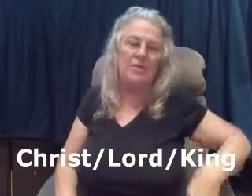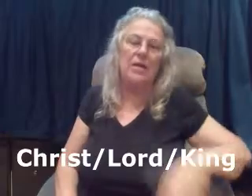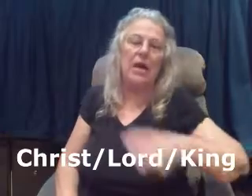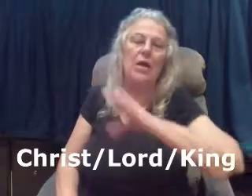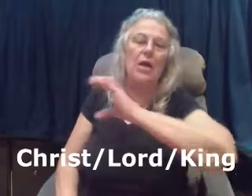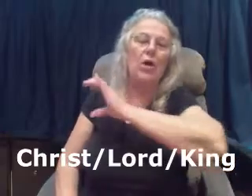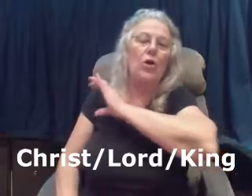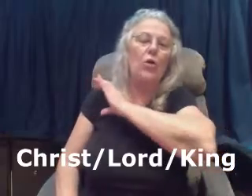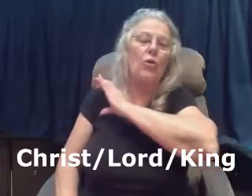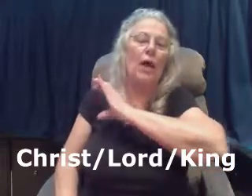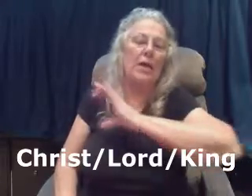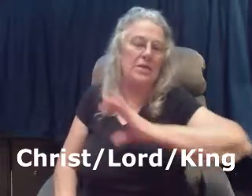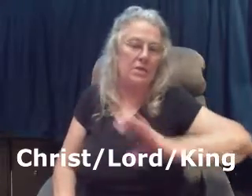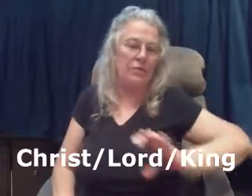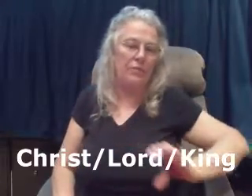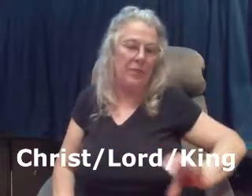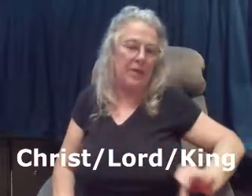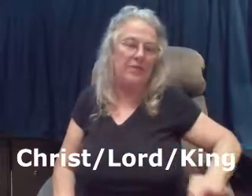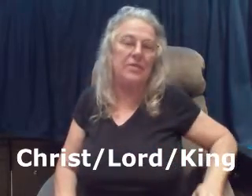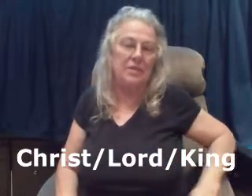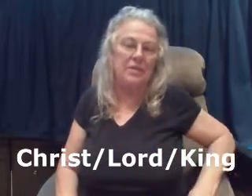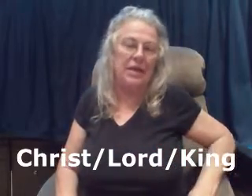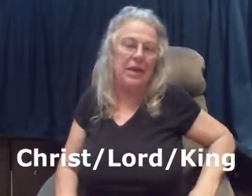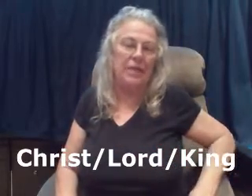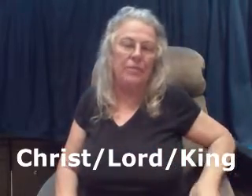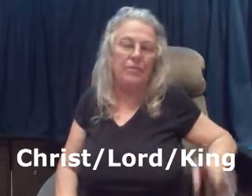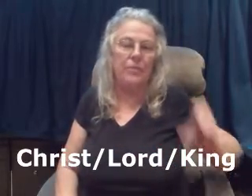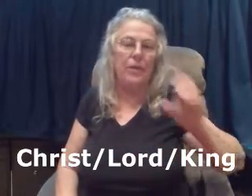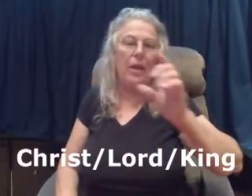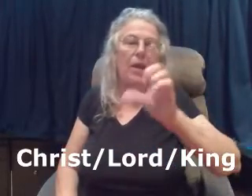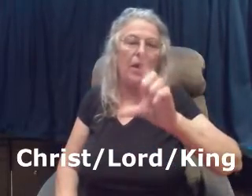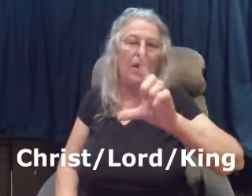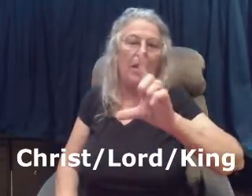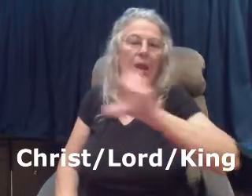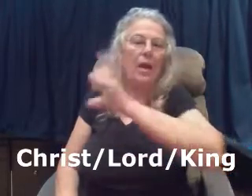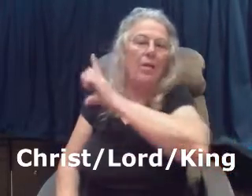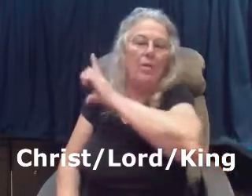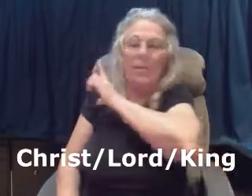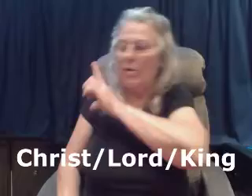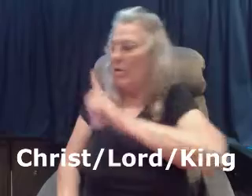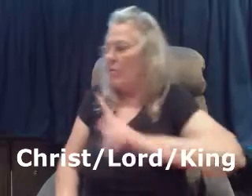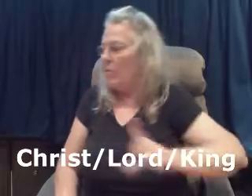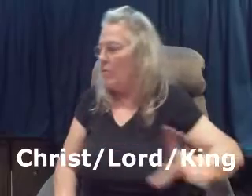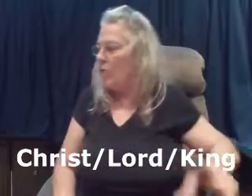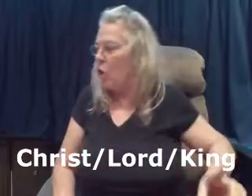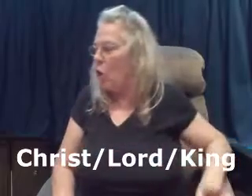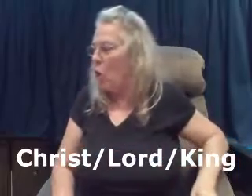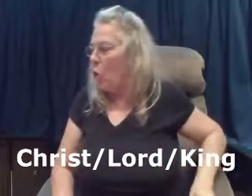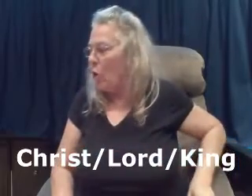side. Christ is the C, L for Lord.